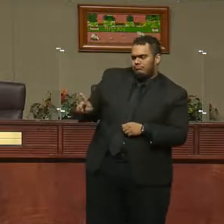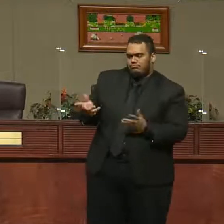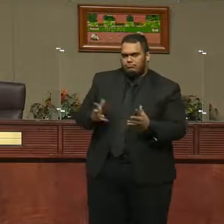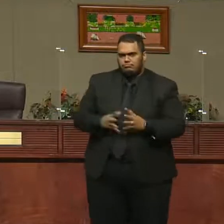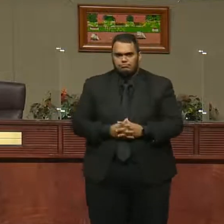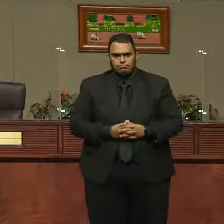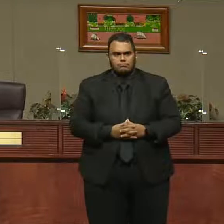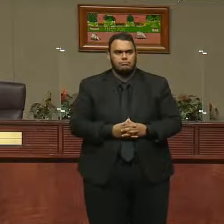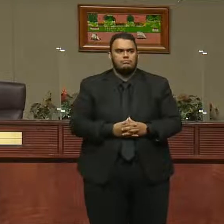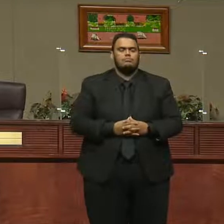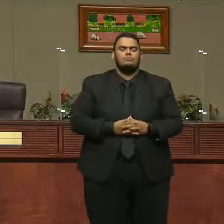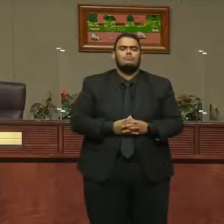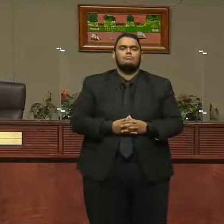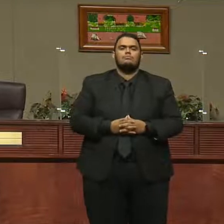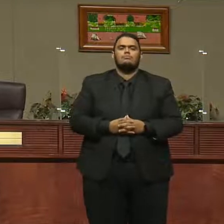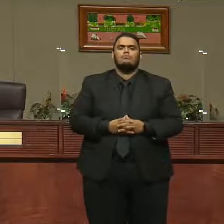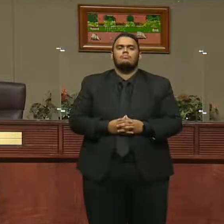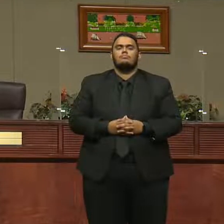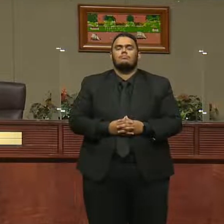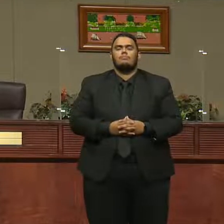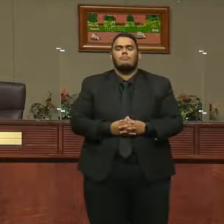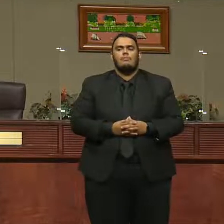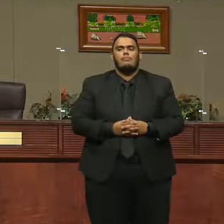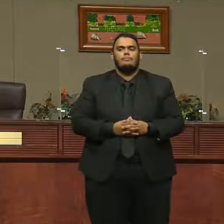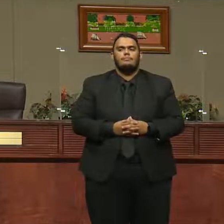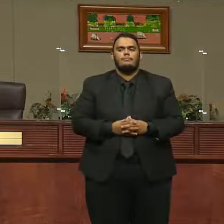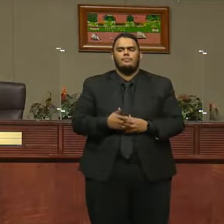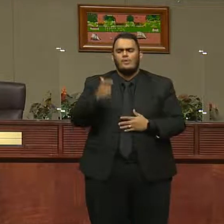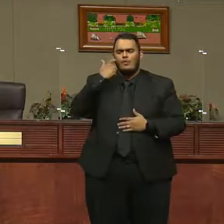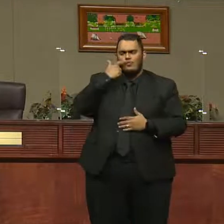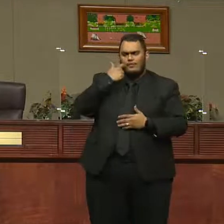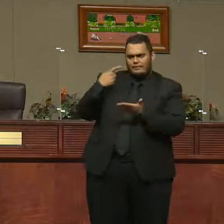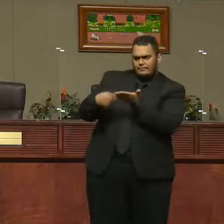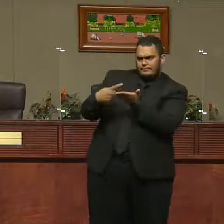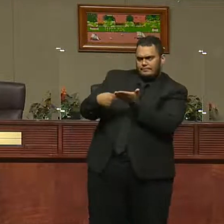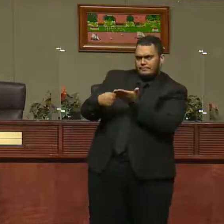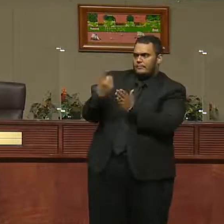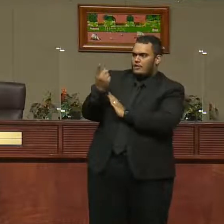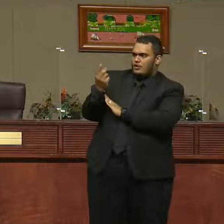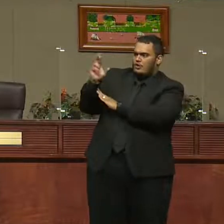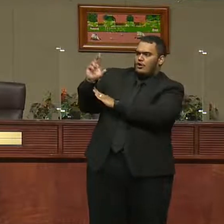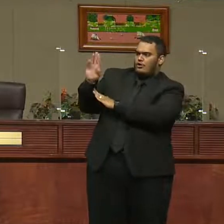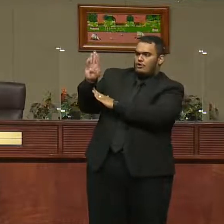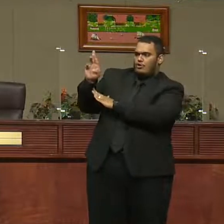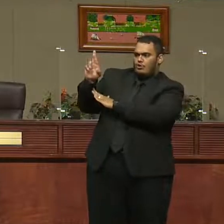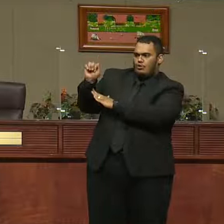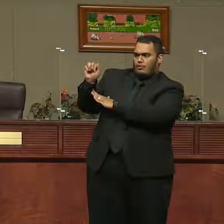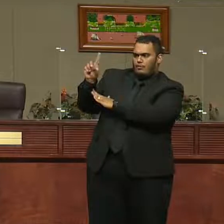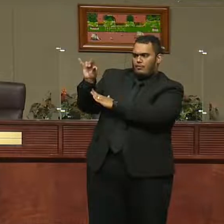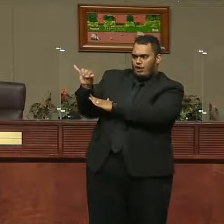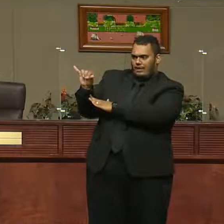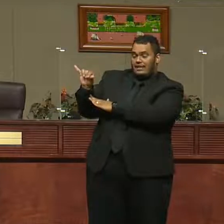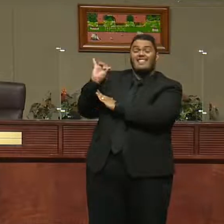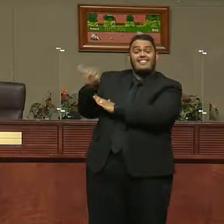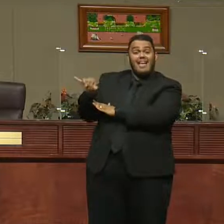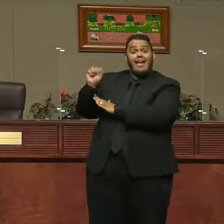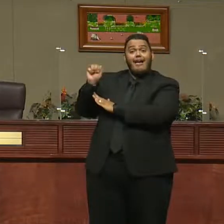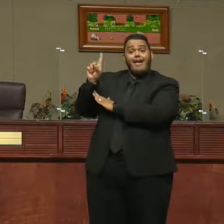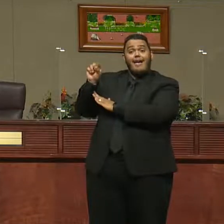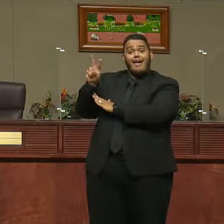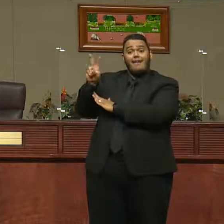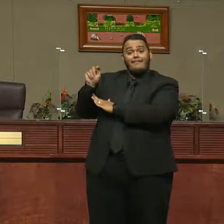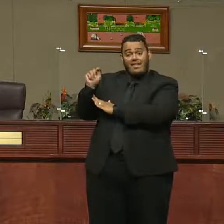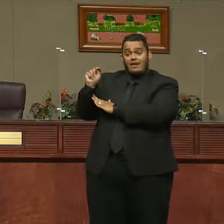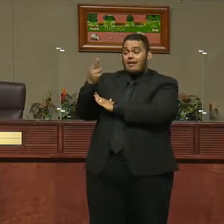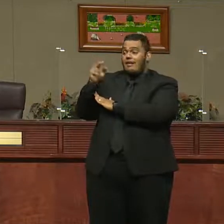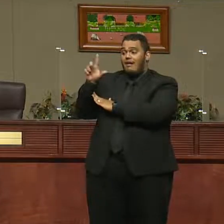terms of, we recently spoke with Dr. Brady with the Advent Health vaccination site that was out closer by the airport.